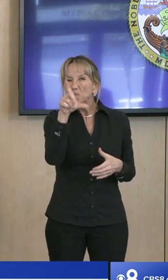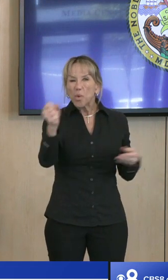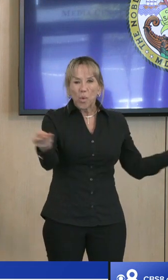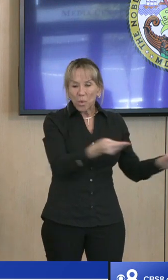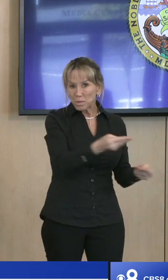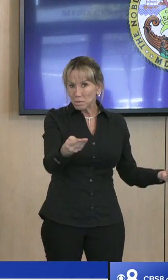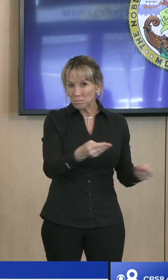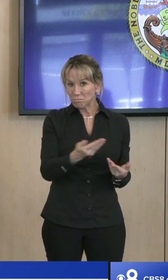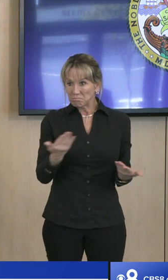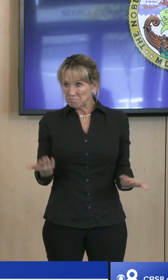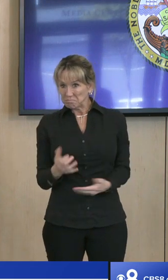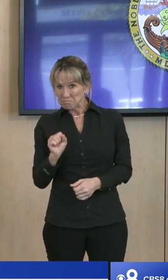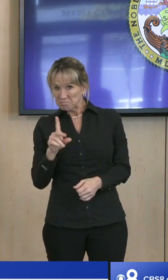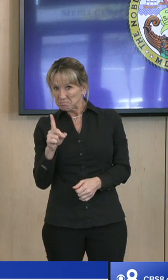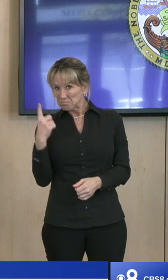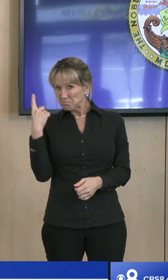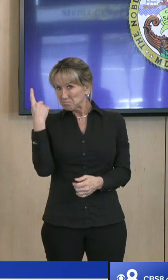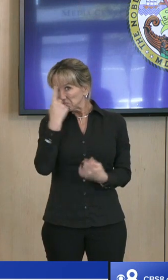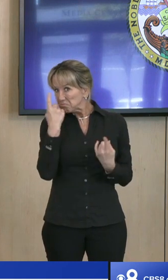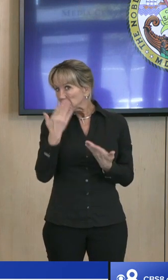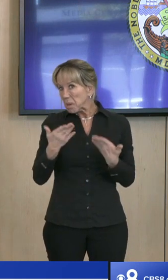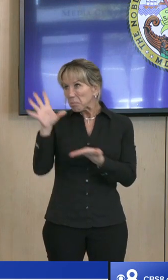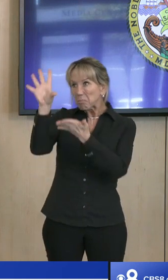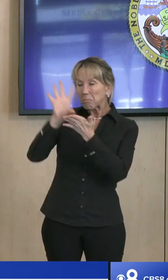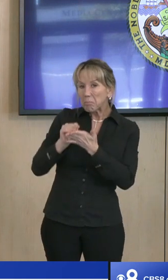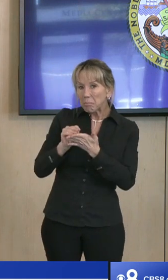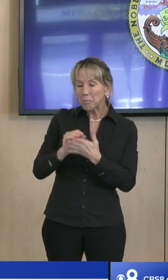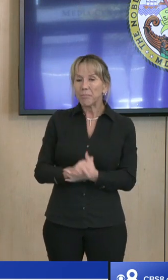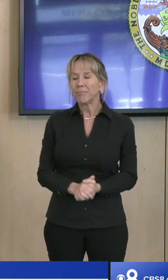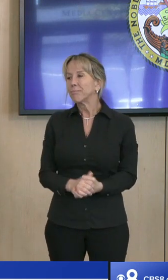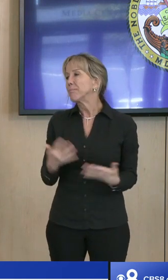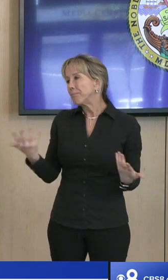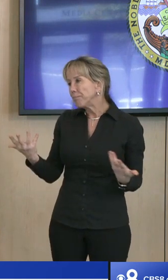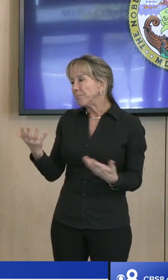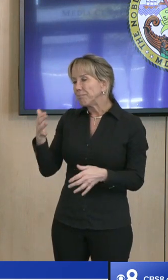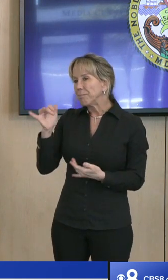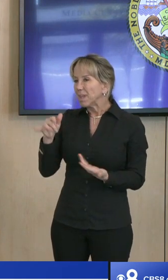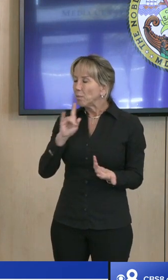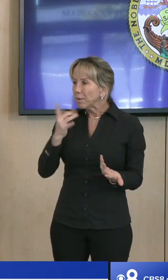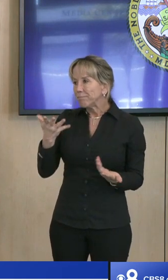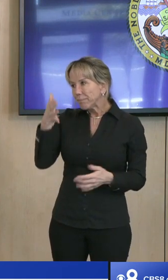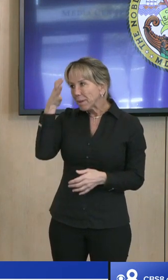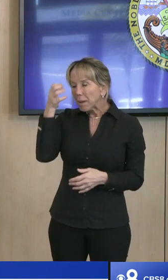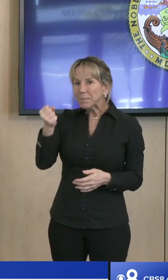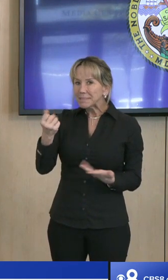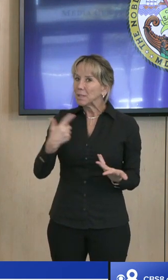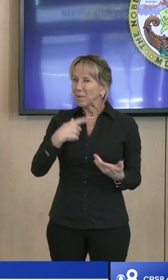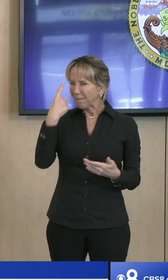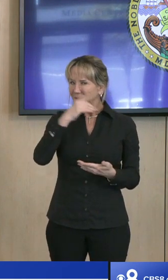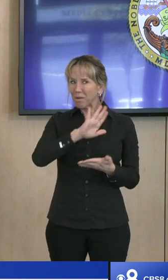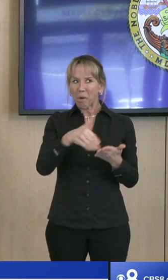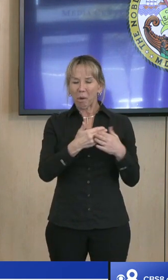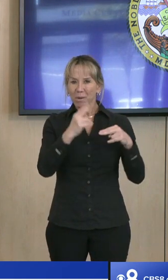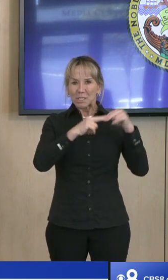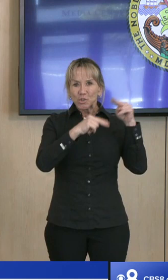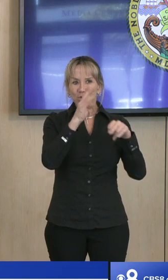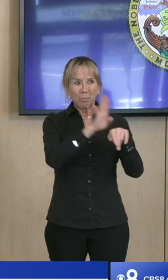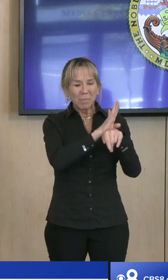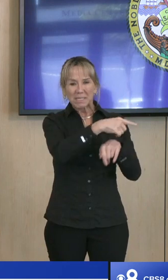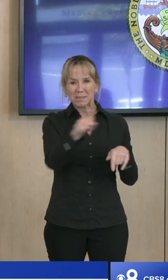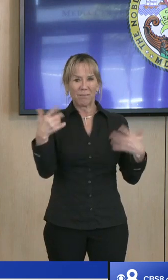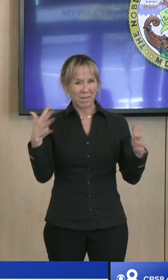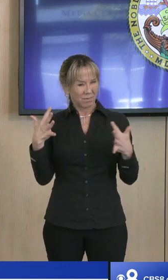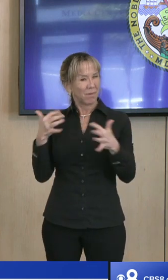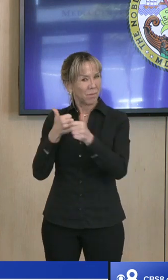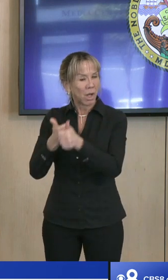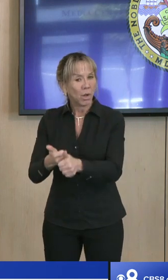similar measures? Well, that's just a common sense type thing that we would think all construction entities would already be doing. The